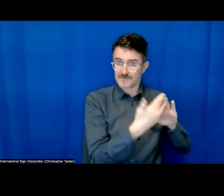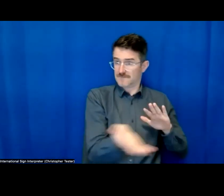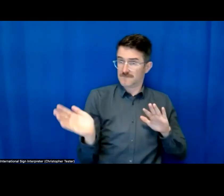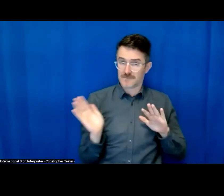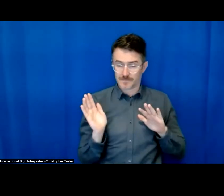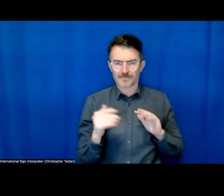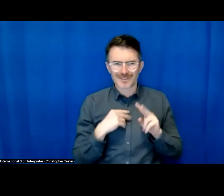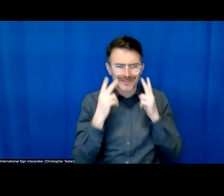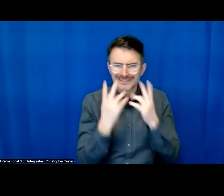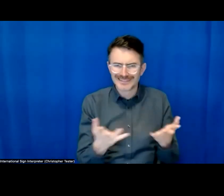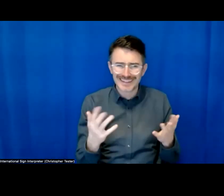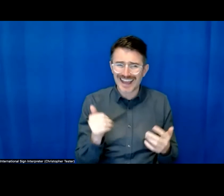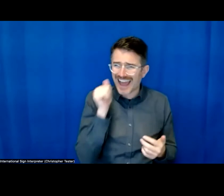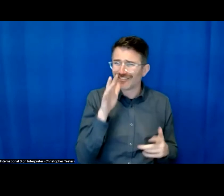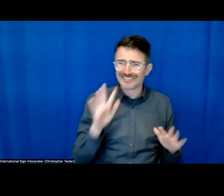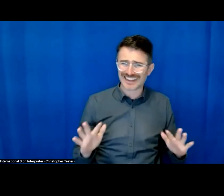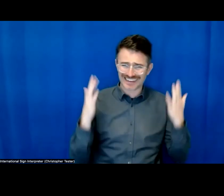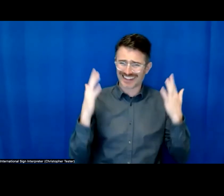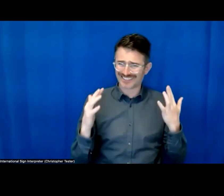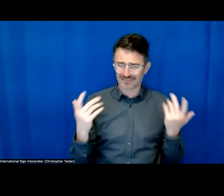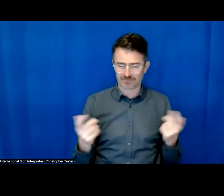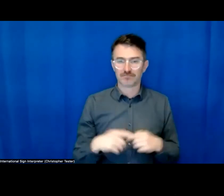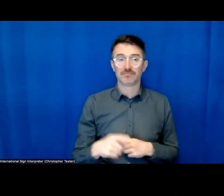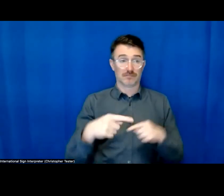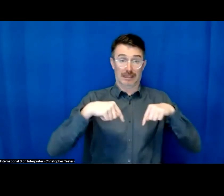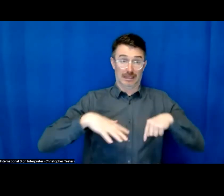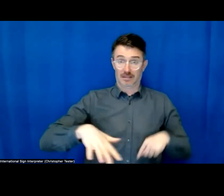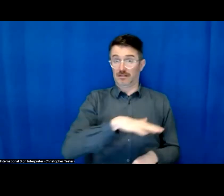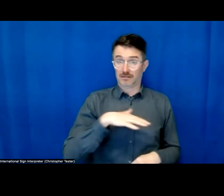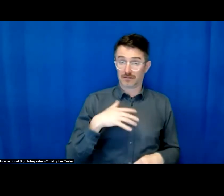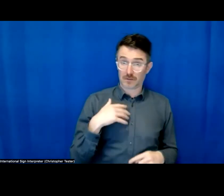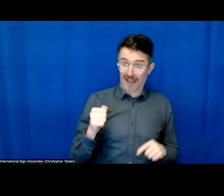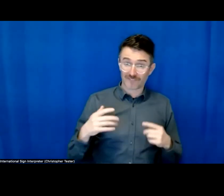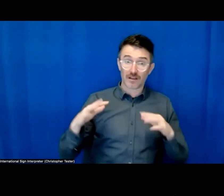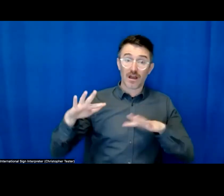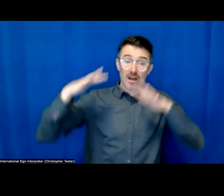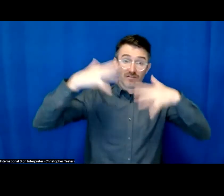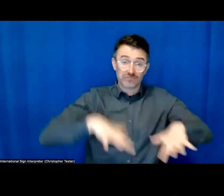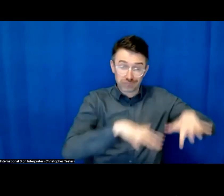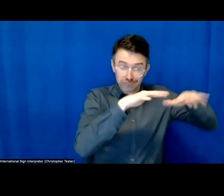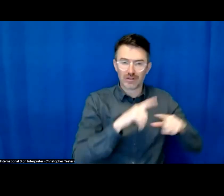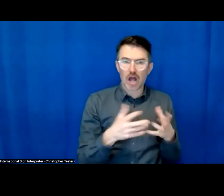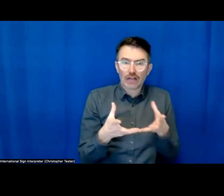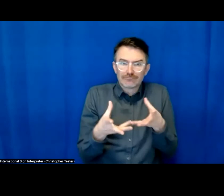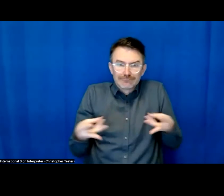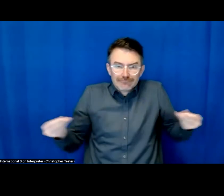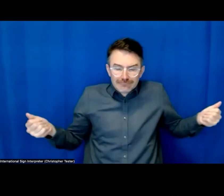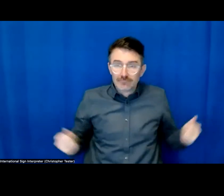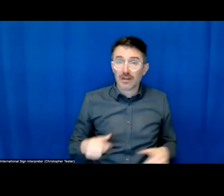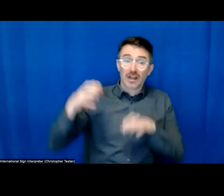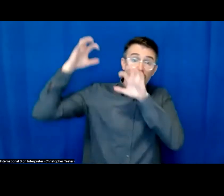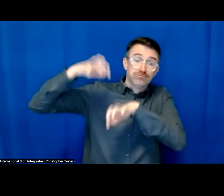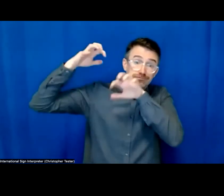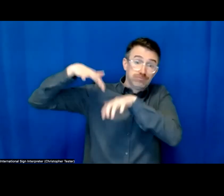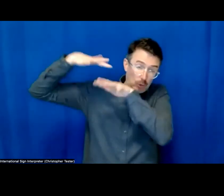have floods, droughts, landslide, regular monsoons, and our mountains and glaciers are melting. However,